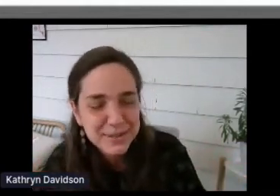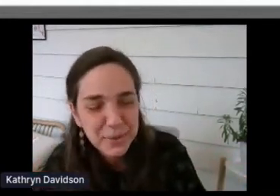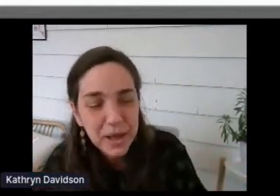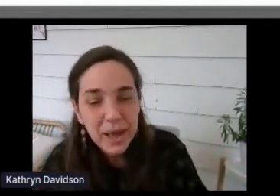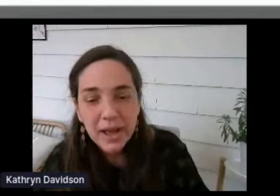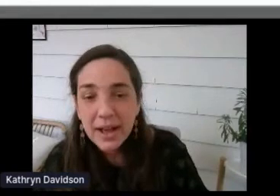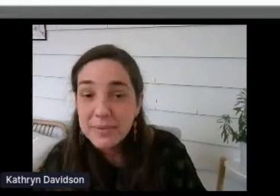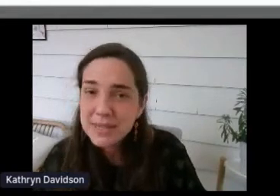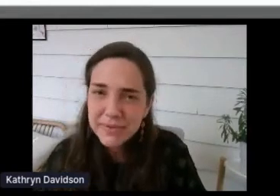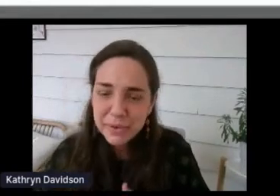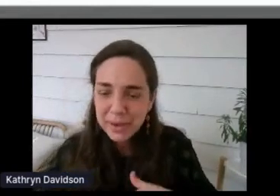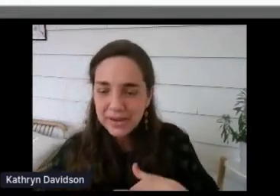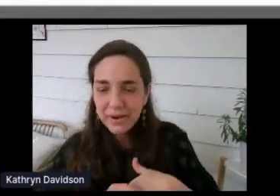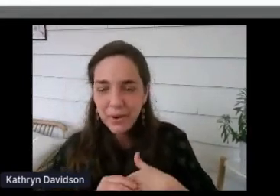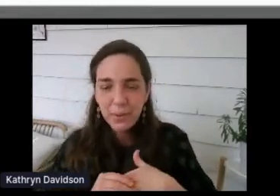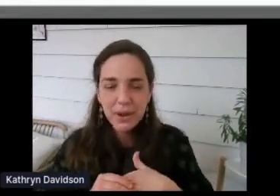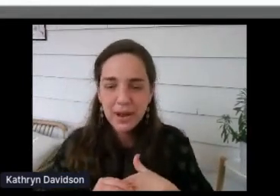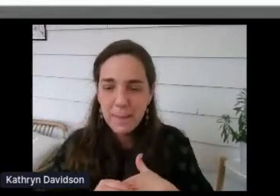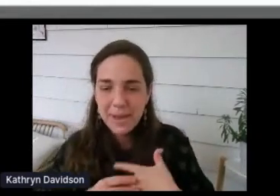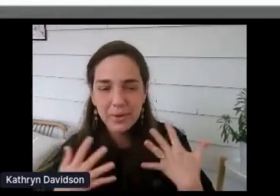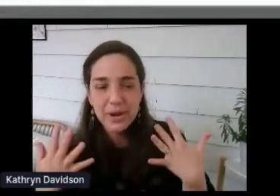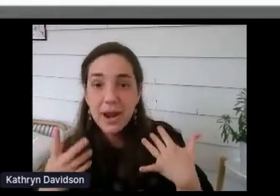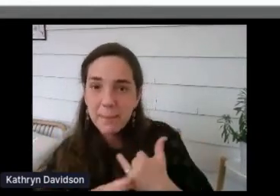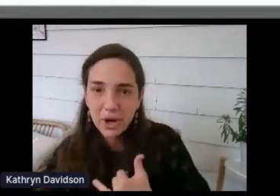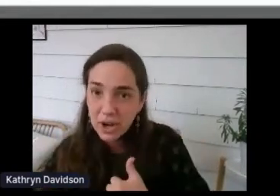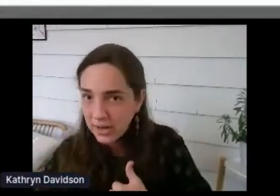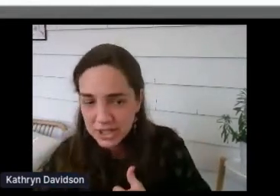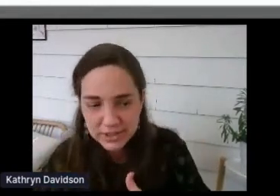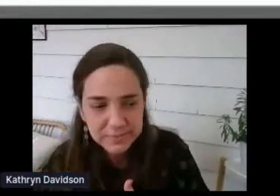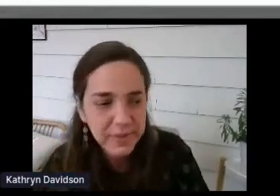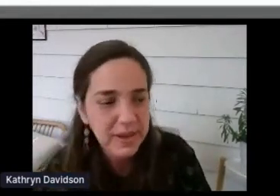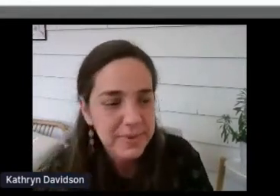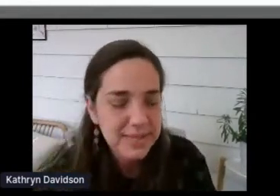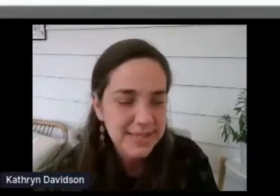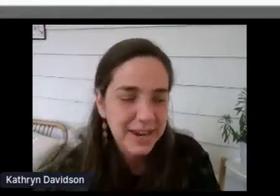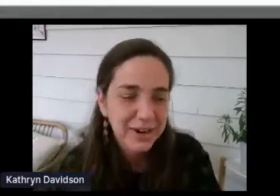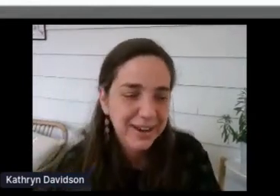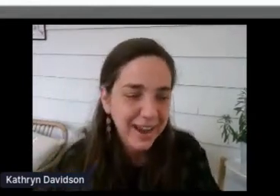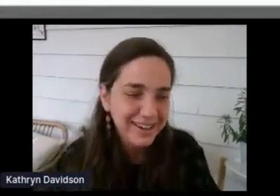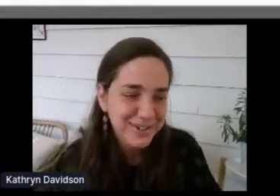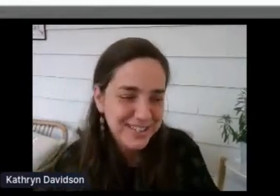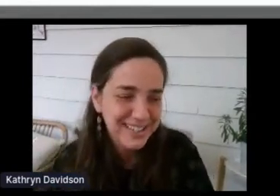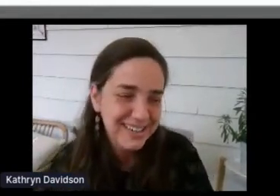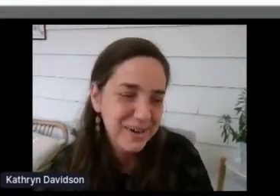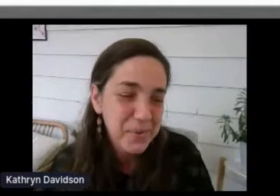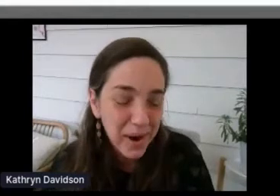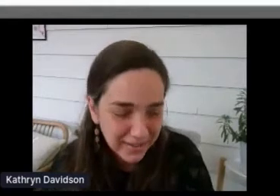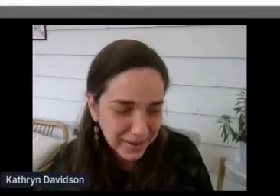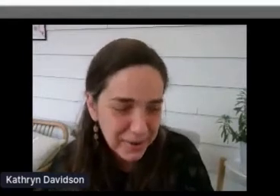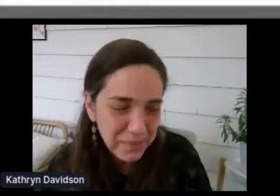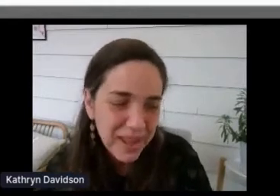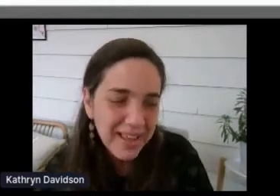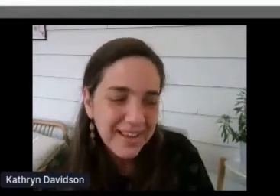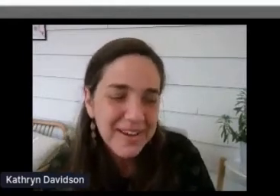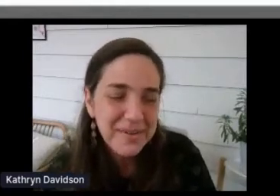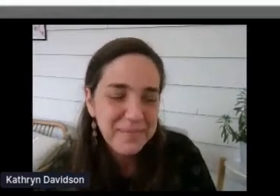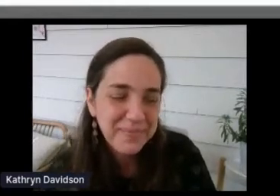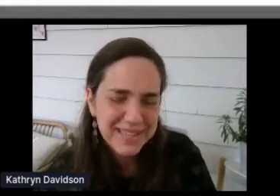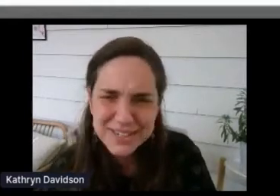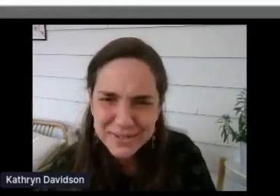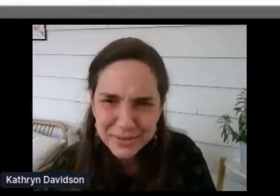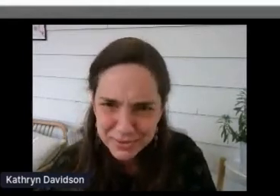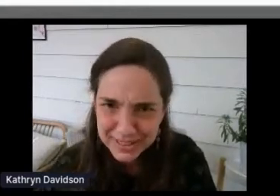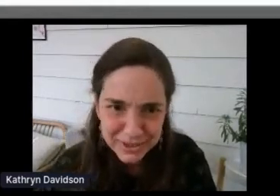science. So some of you might know about number cognition. This is an area I got interested in a while ago.